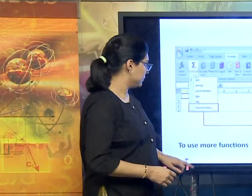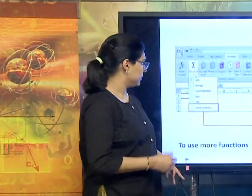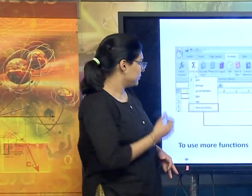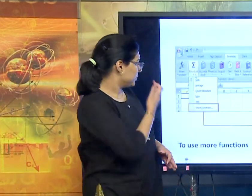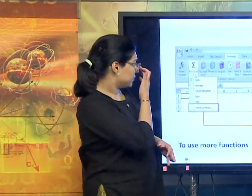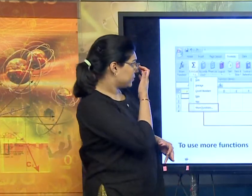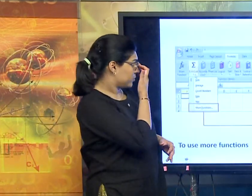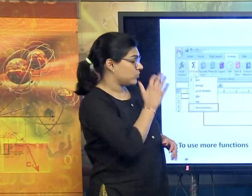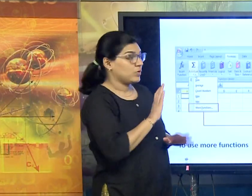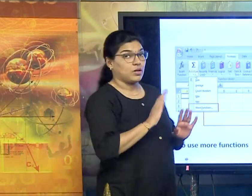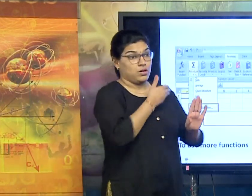the mouse.